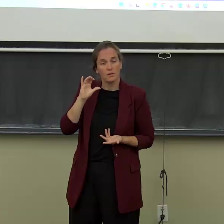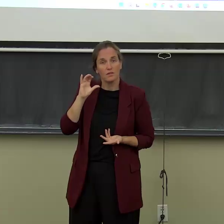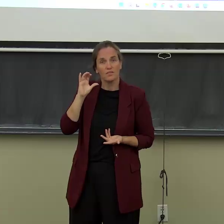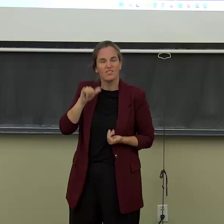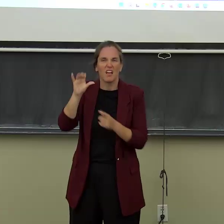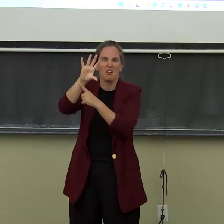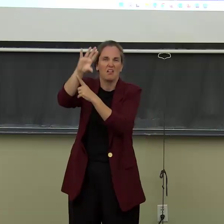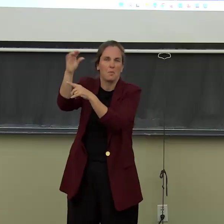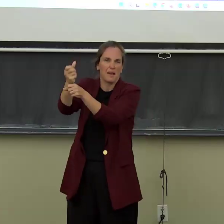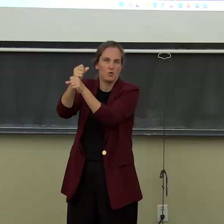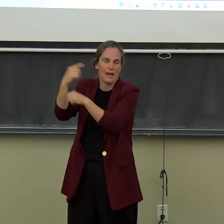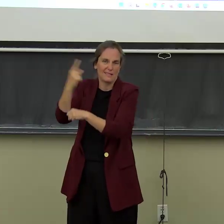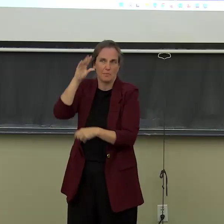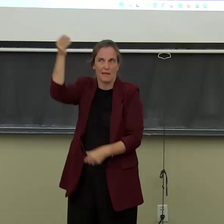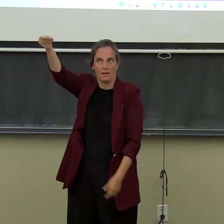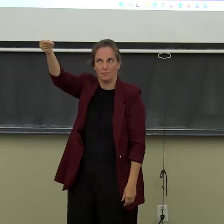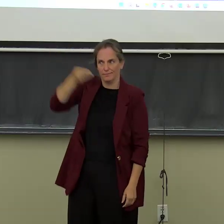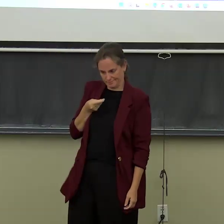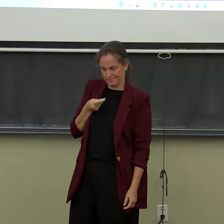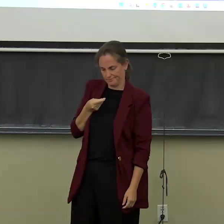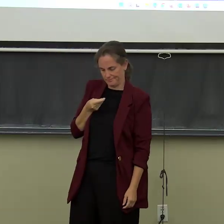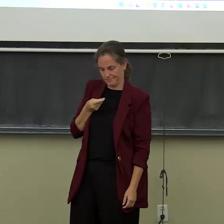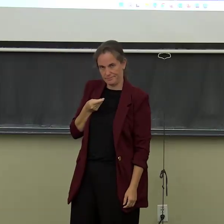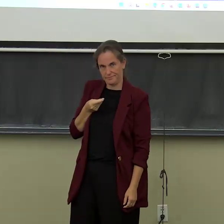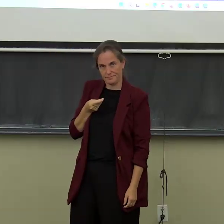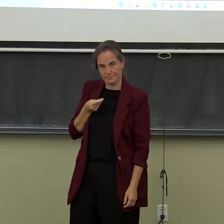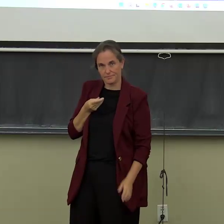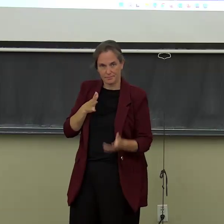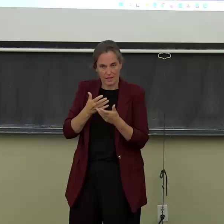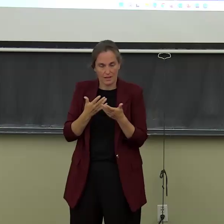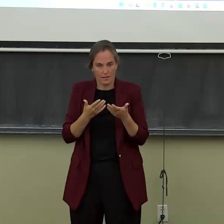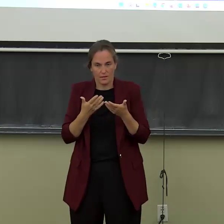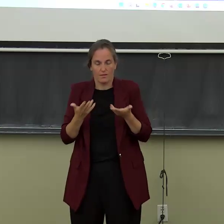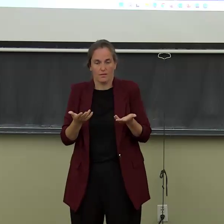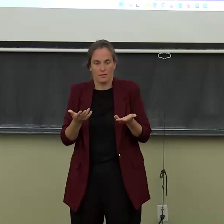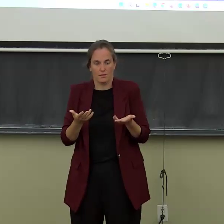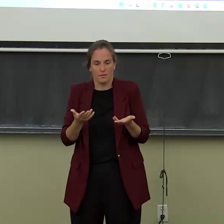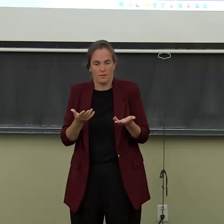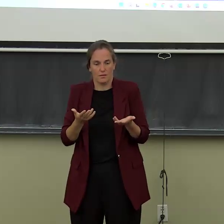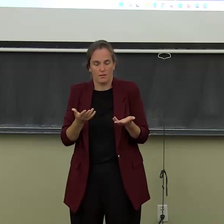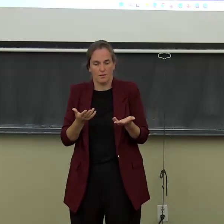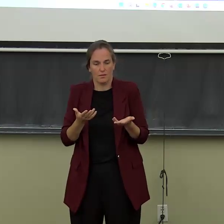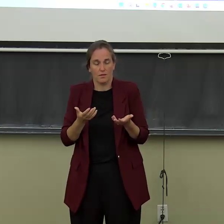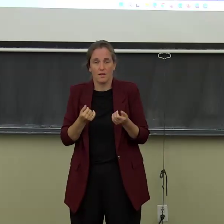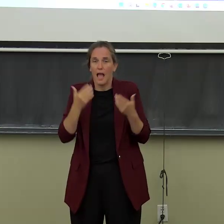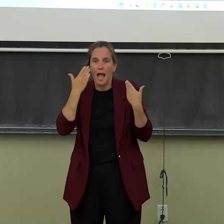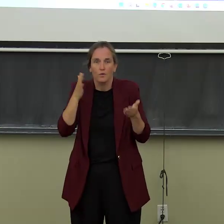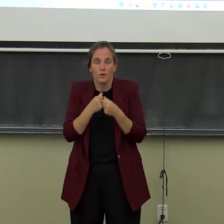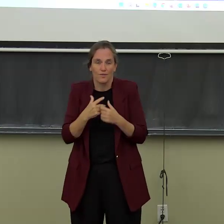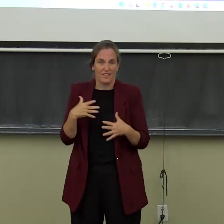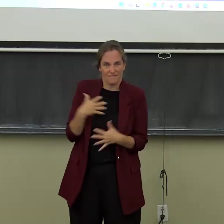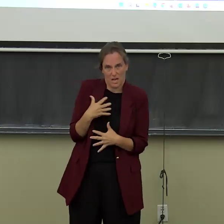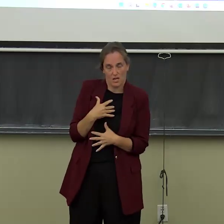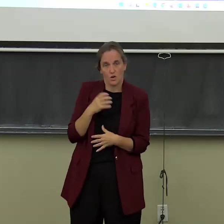companies. And I think we need to break this fear or myth